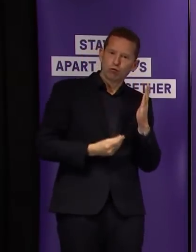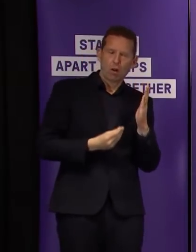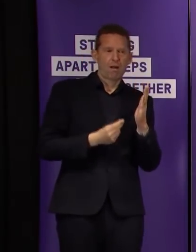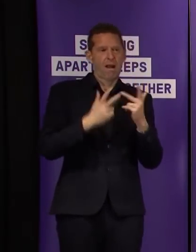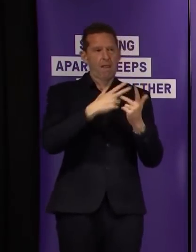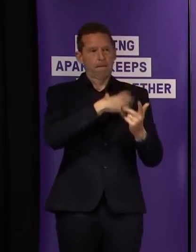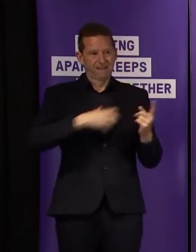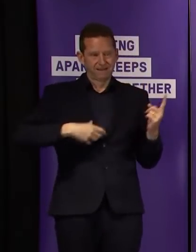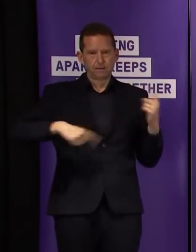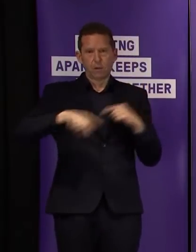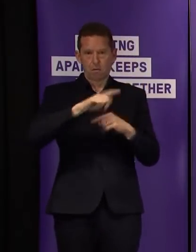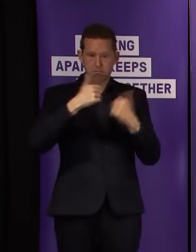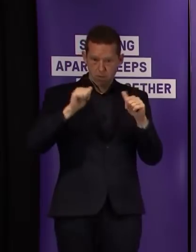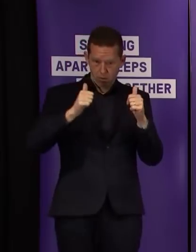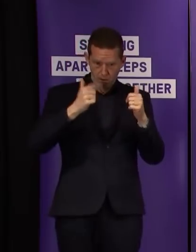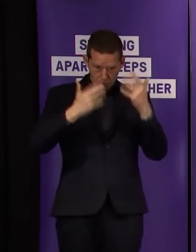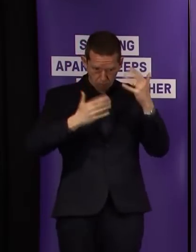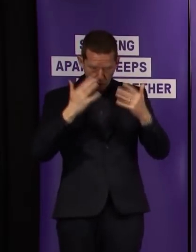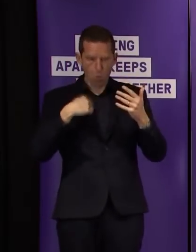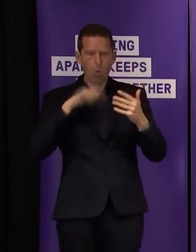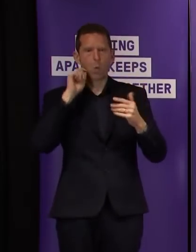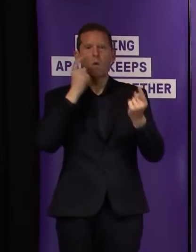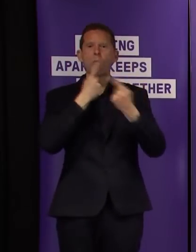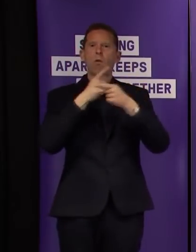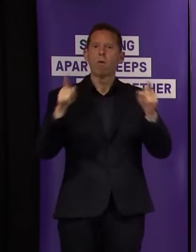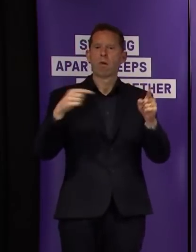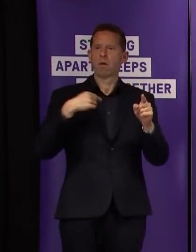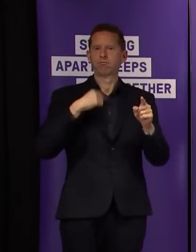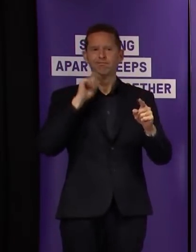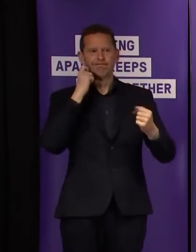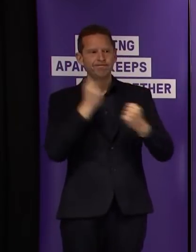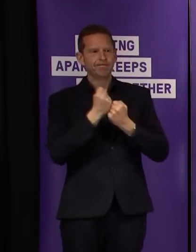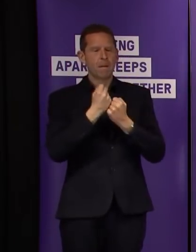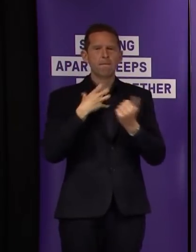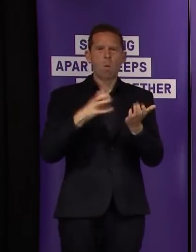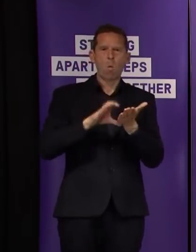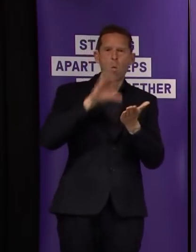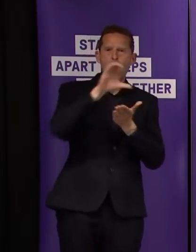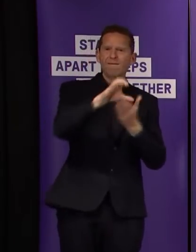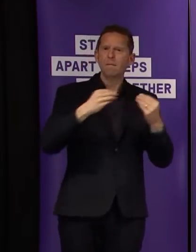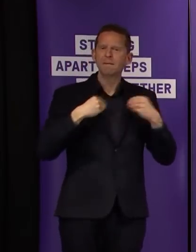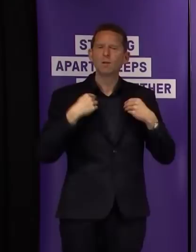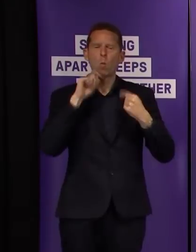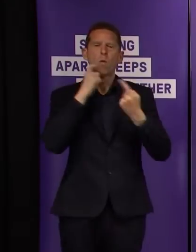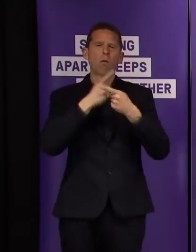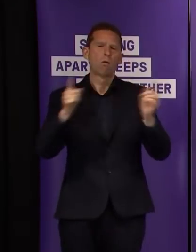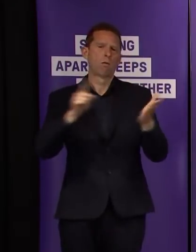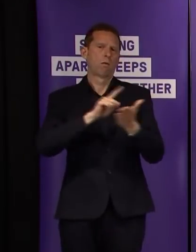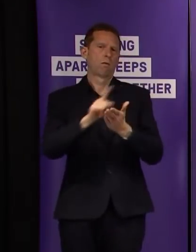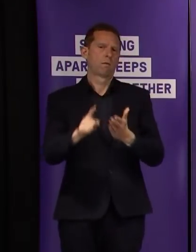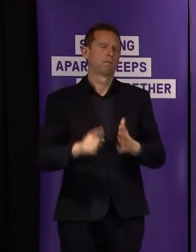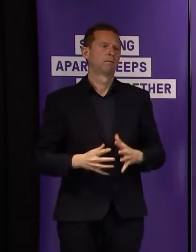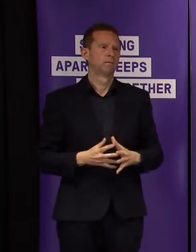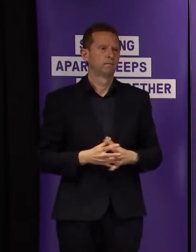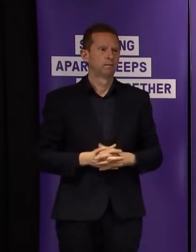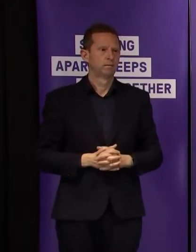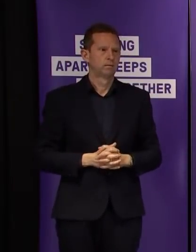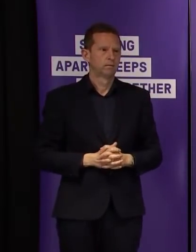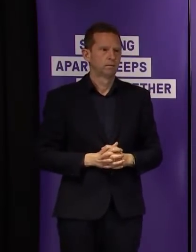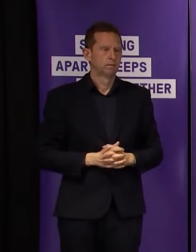making some further announcements about support, we'd likely be able to give you some further details on that. Also on the extensions